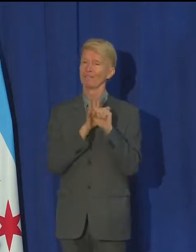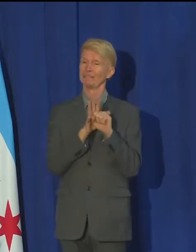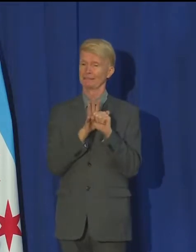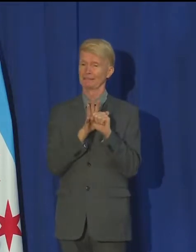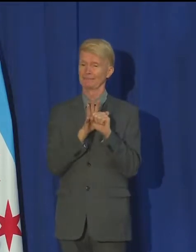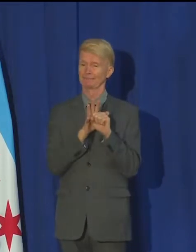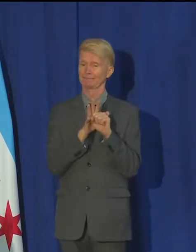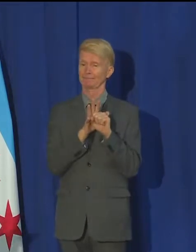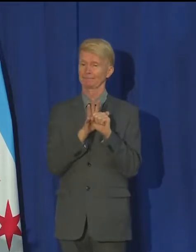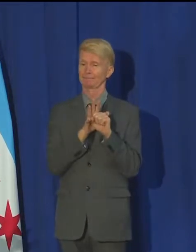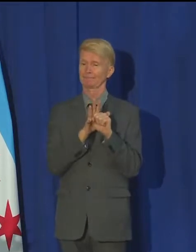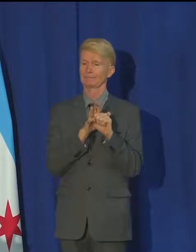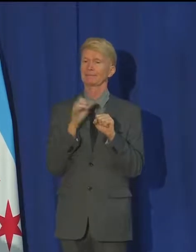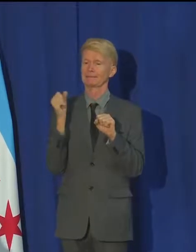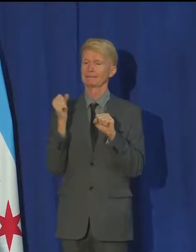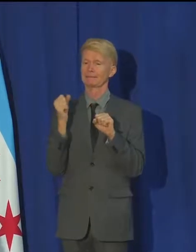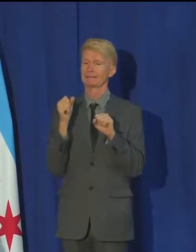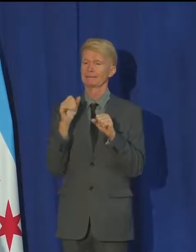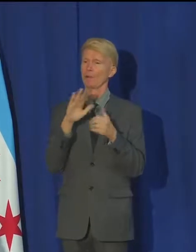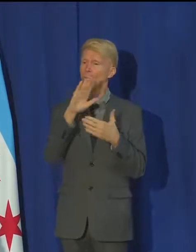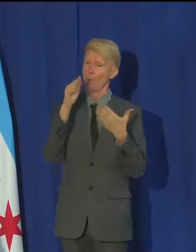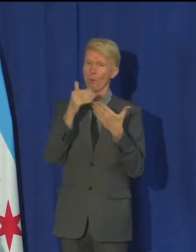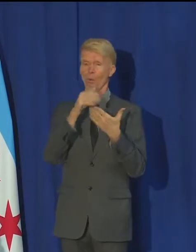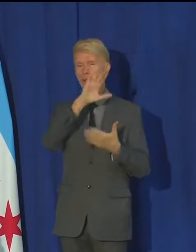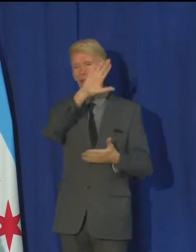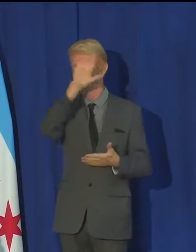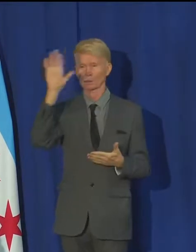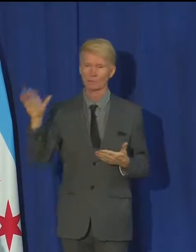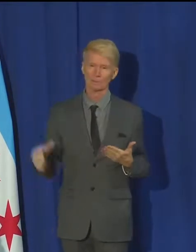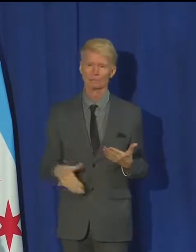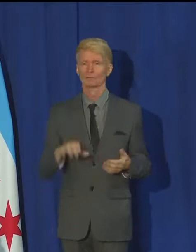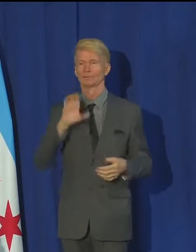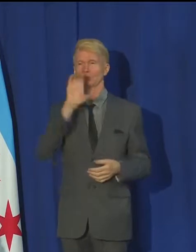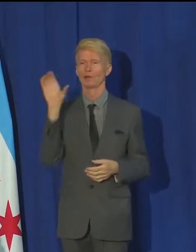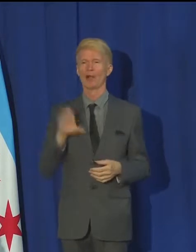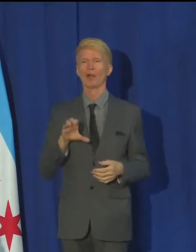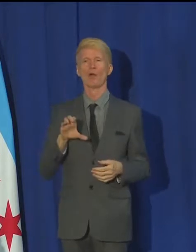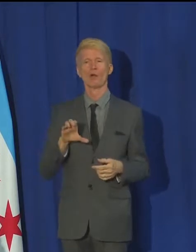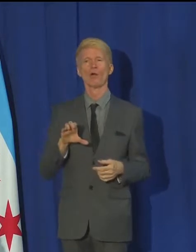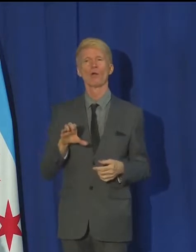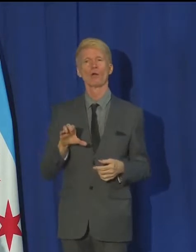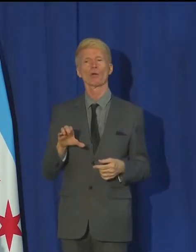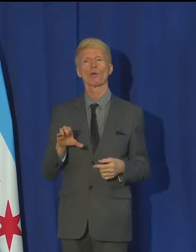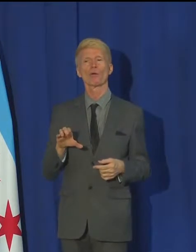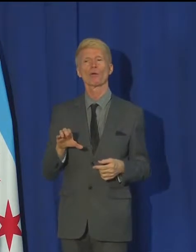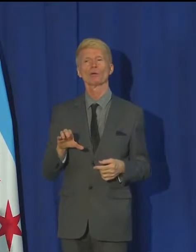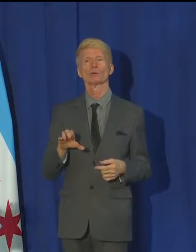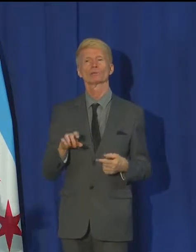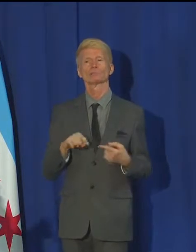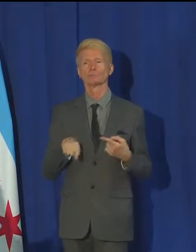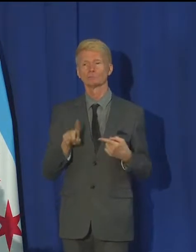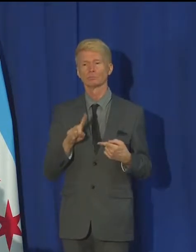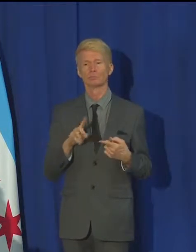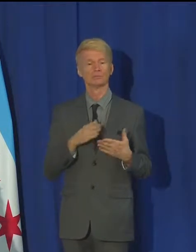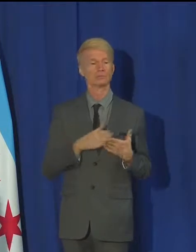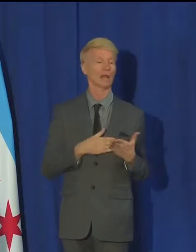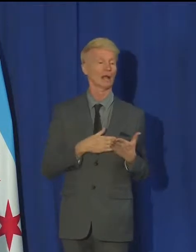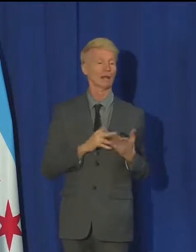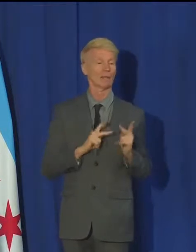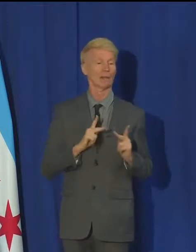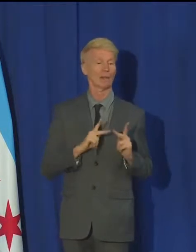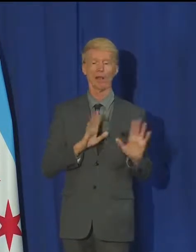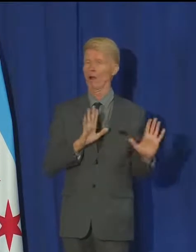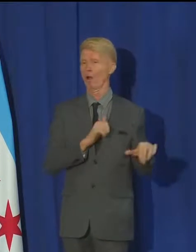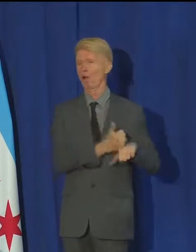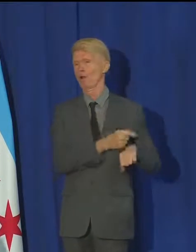as a problem of our whole city, because it is. There are some places that have tried to target